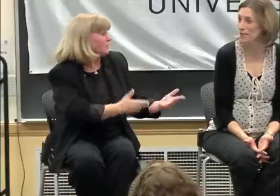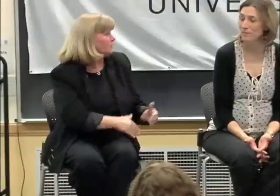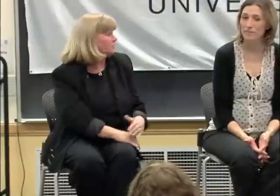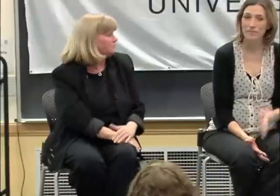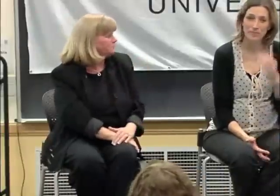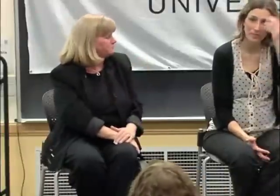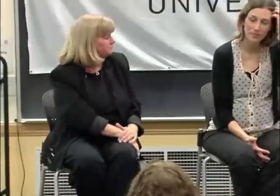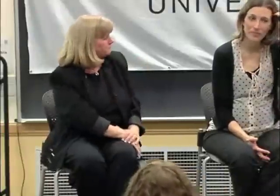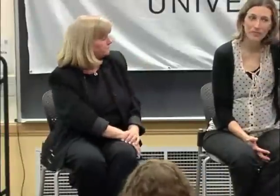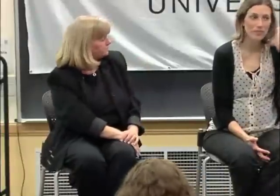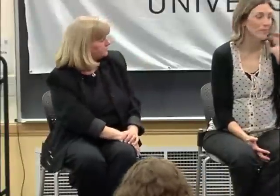know.